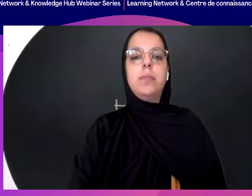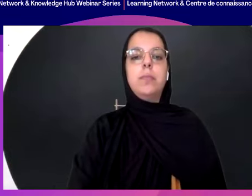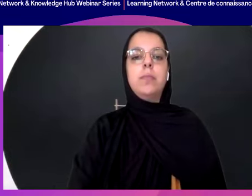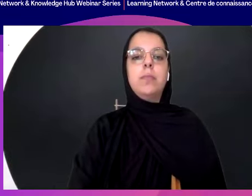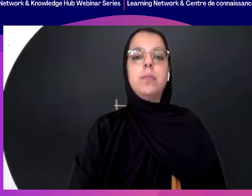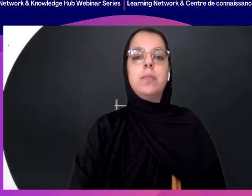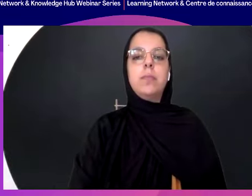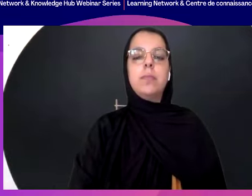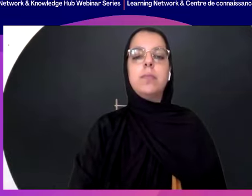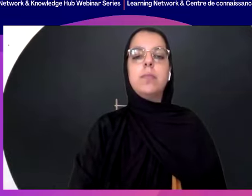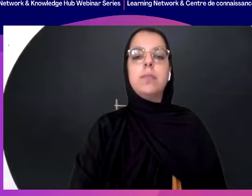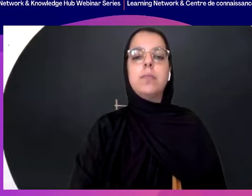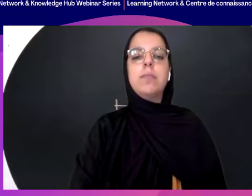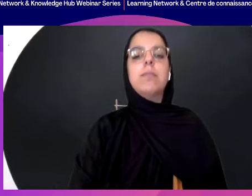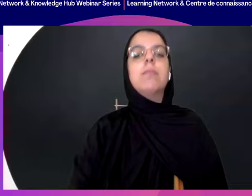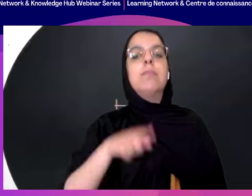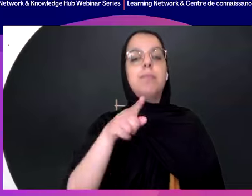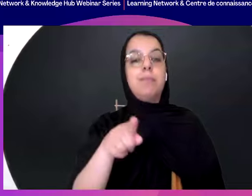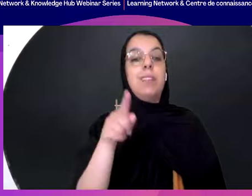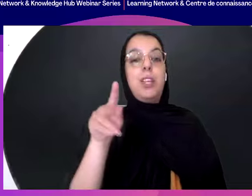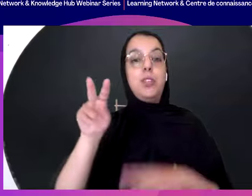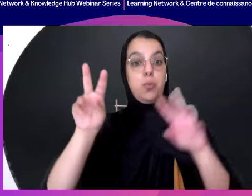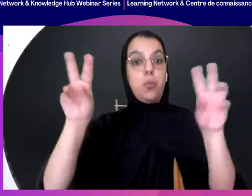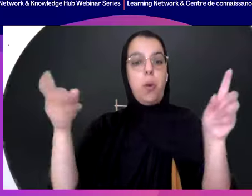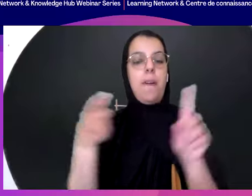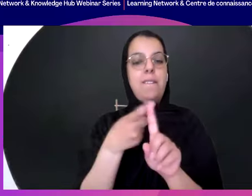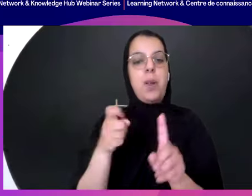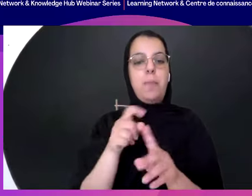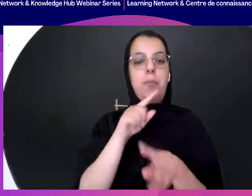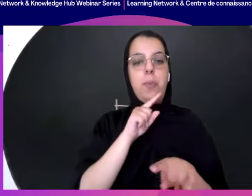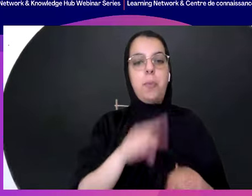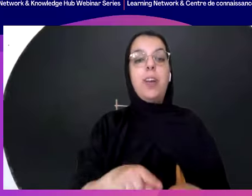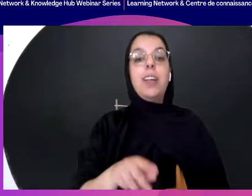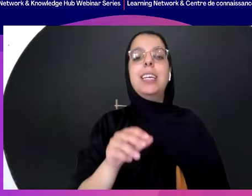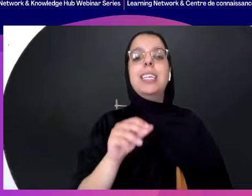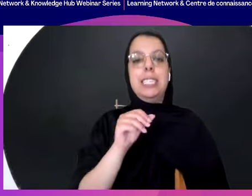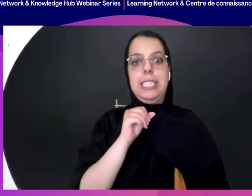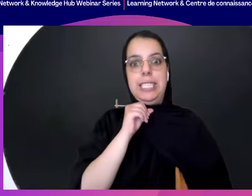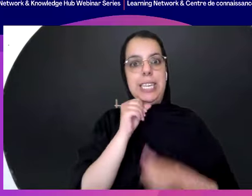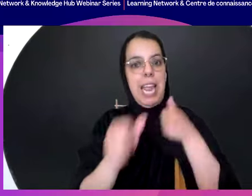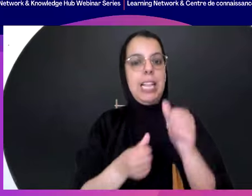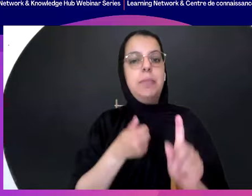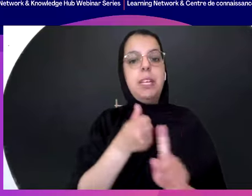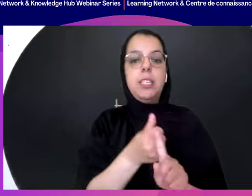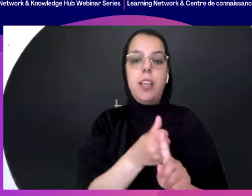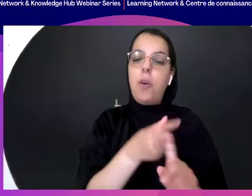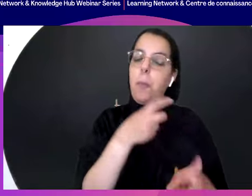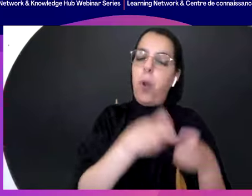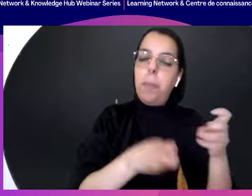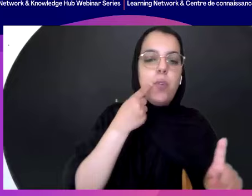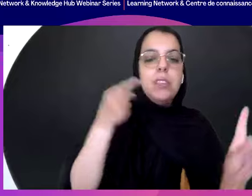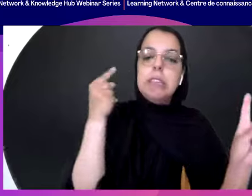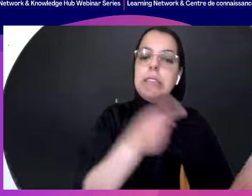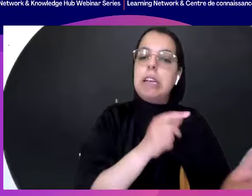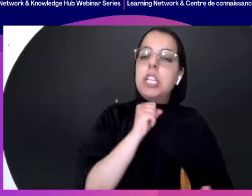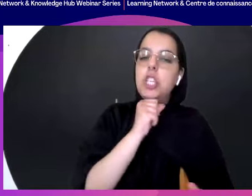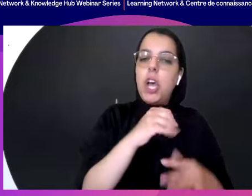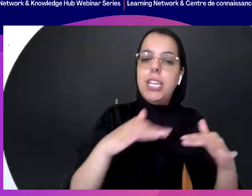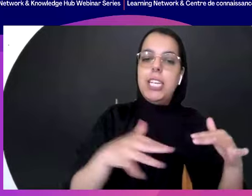And just to share this other quote from the same report, denialism is a uniquely non-Indigenous problem, and it therefore